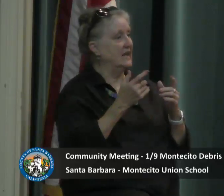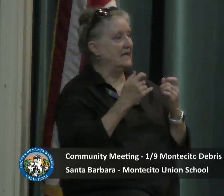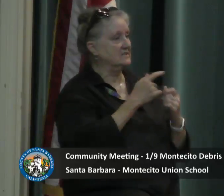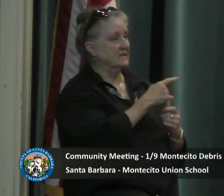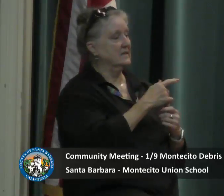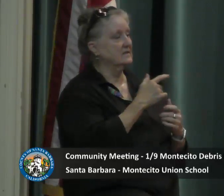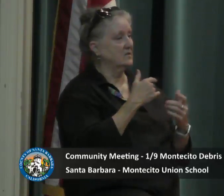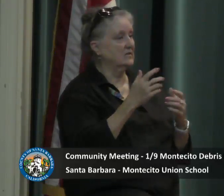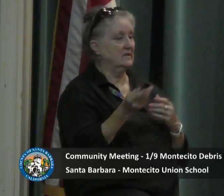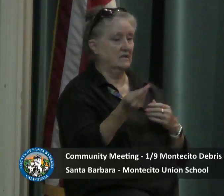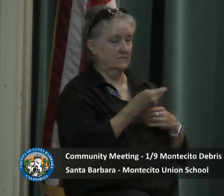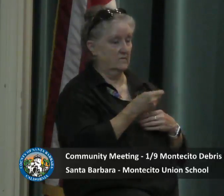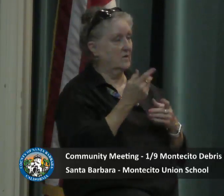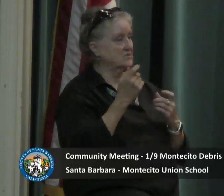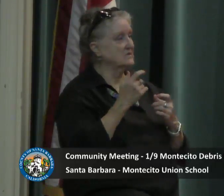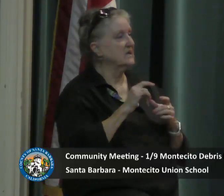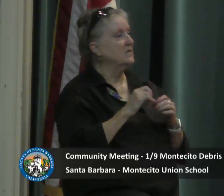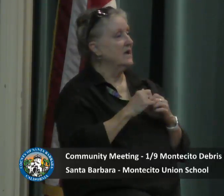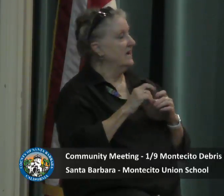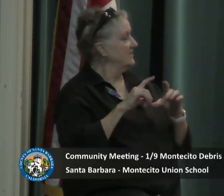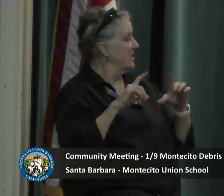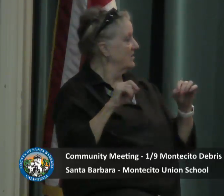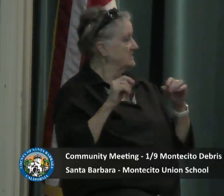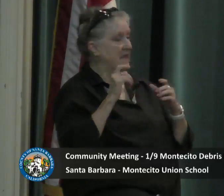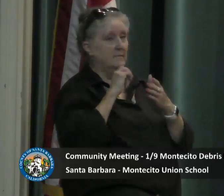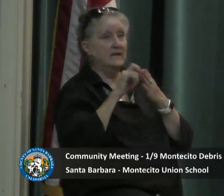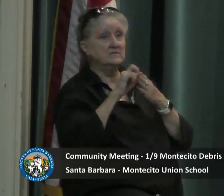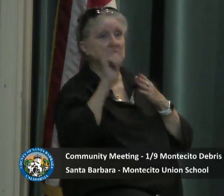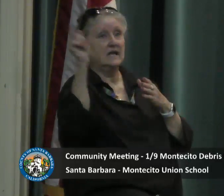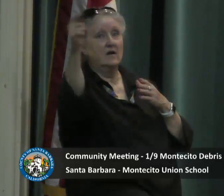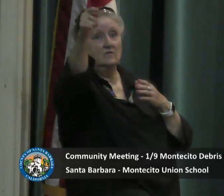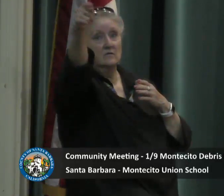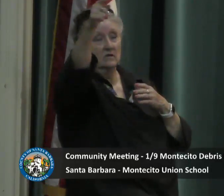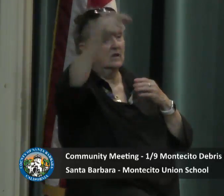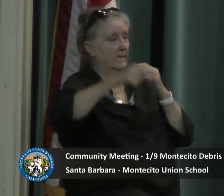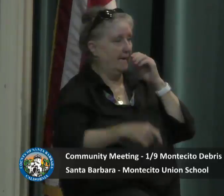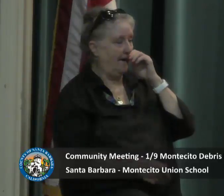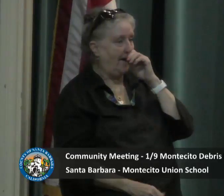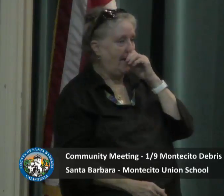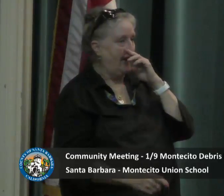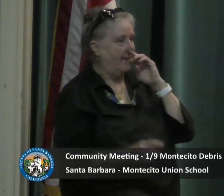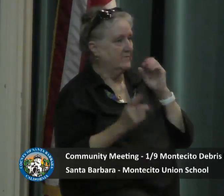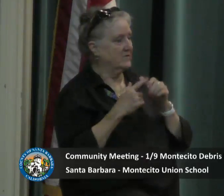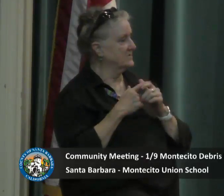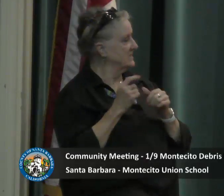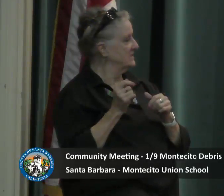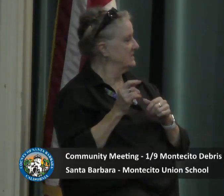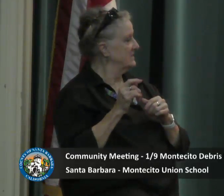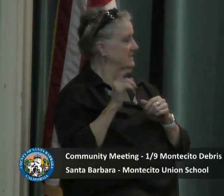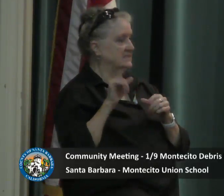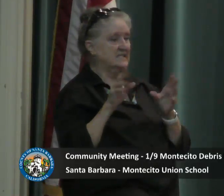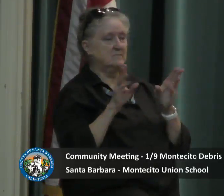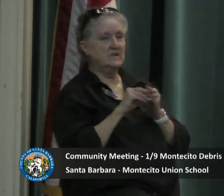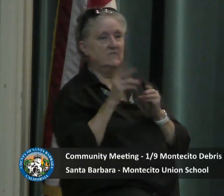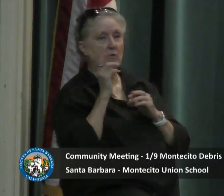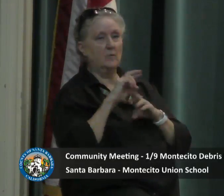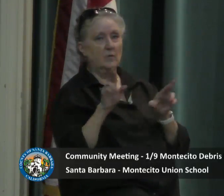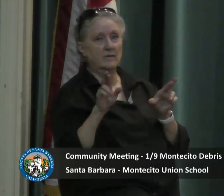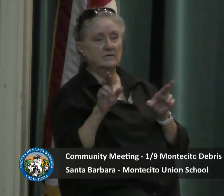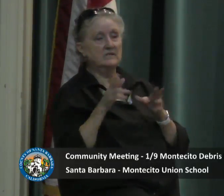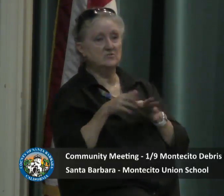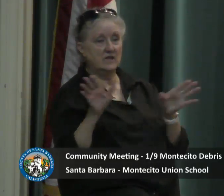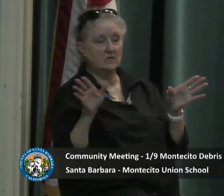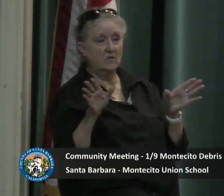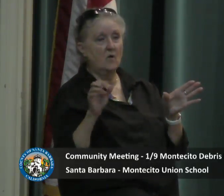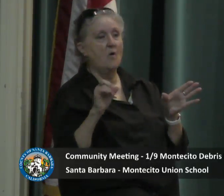You can also submit questions. We have cards and pencils out in the lobby. So the first question is this meeting for preparedness in